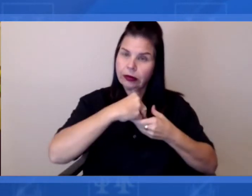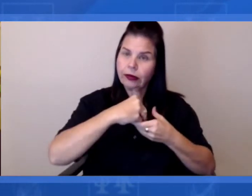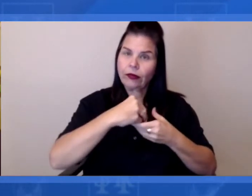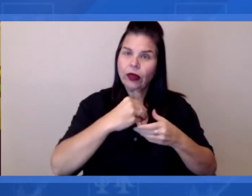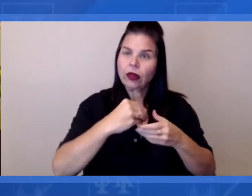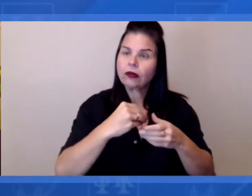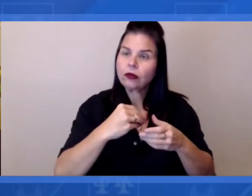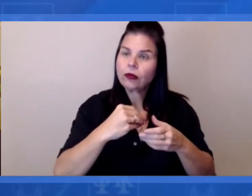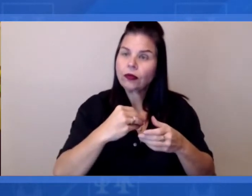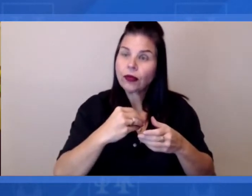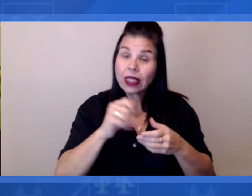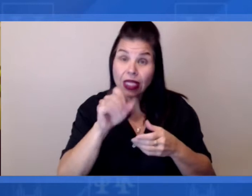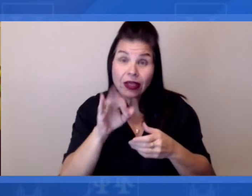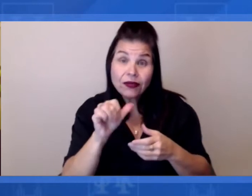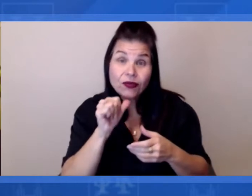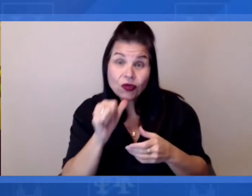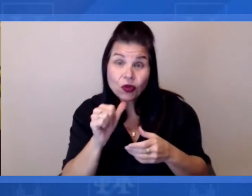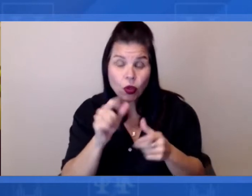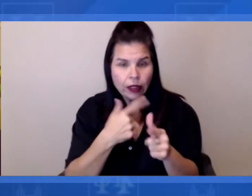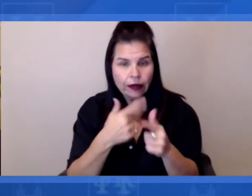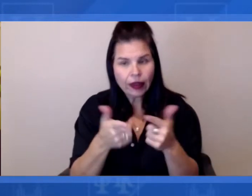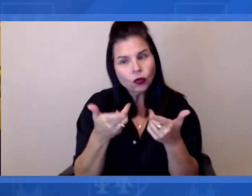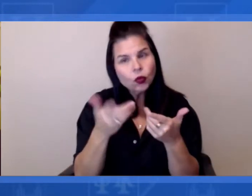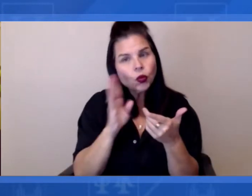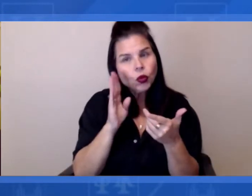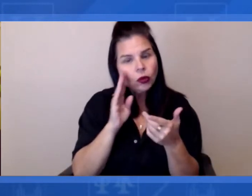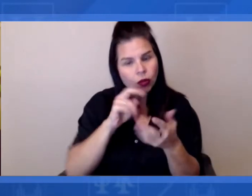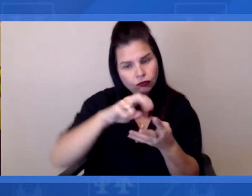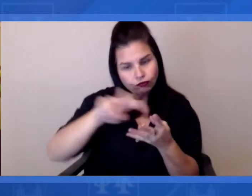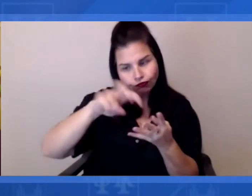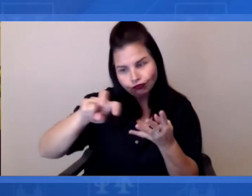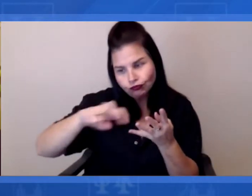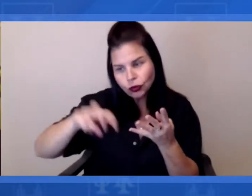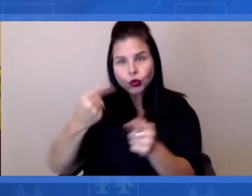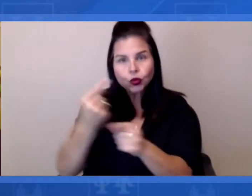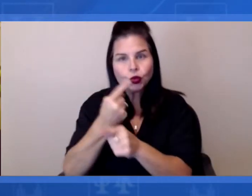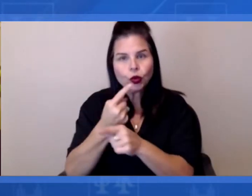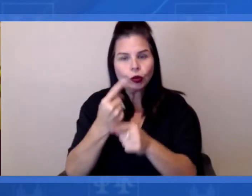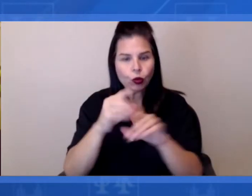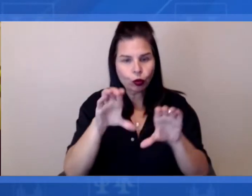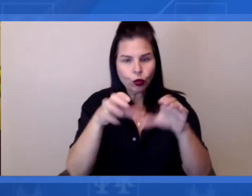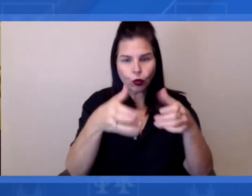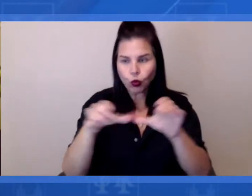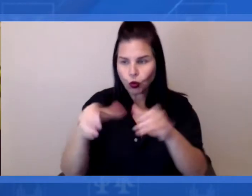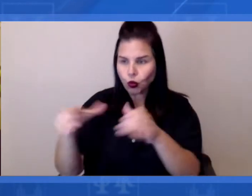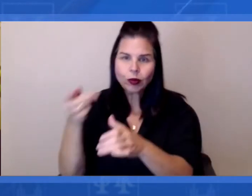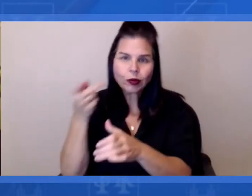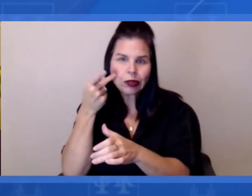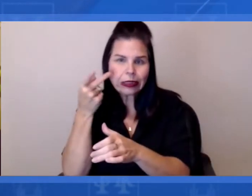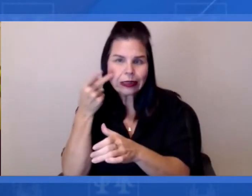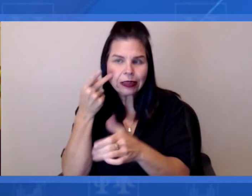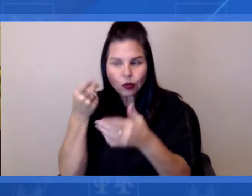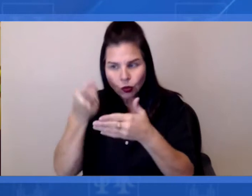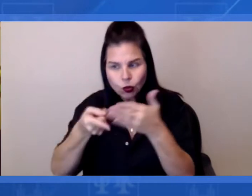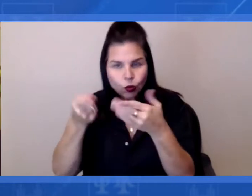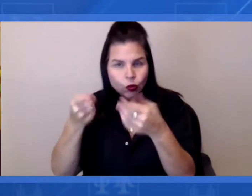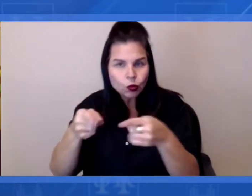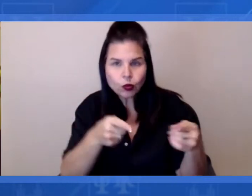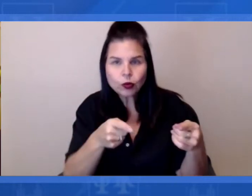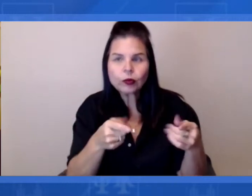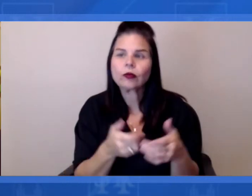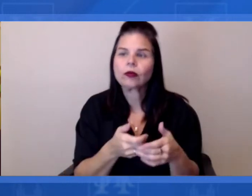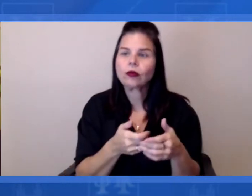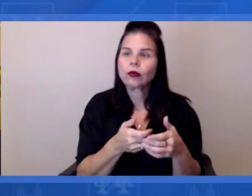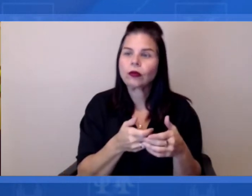not, then to the appropriate working group. All members of ACPD and the Transportation Working Group